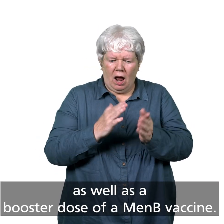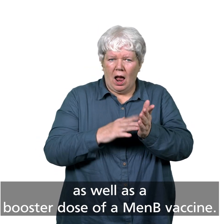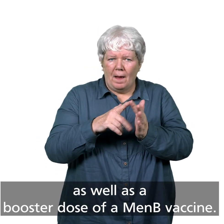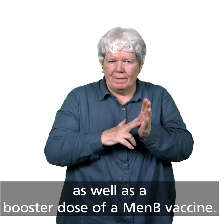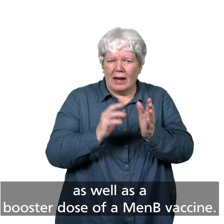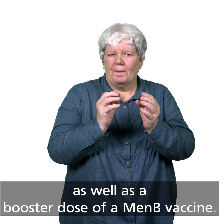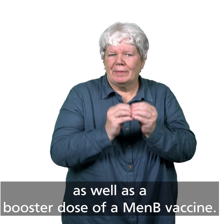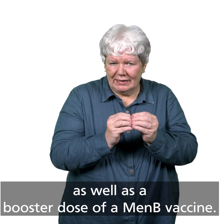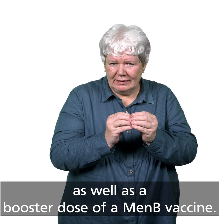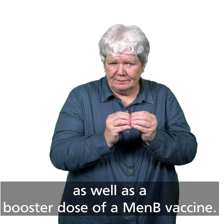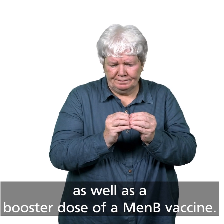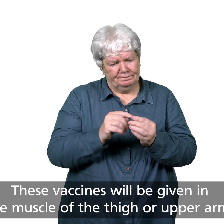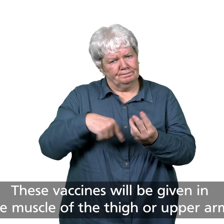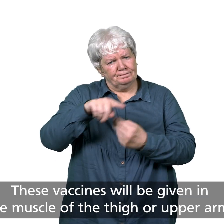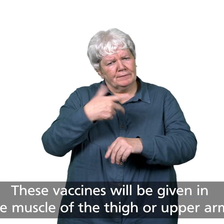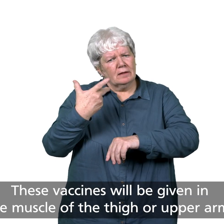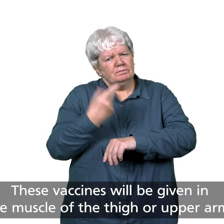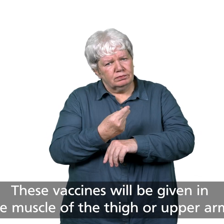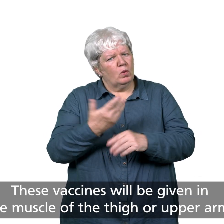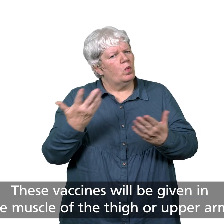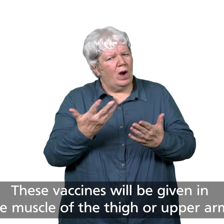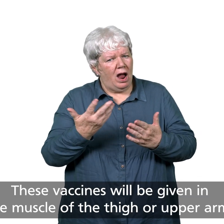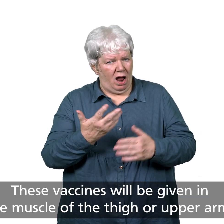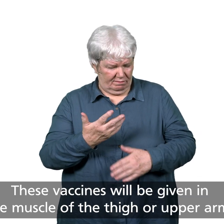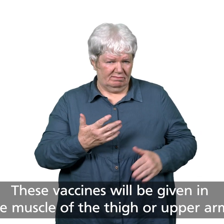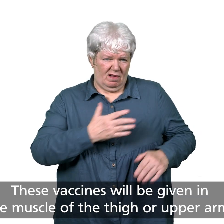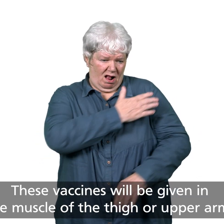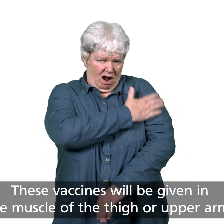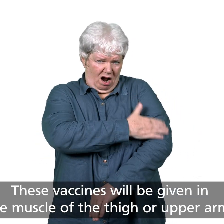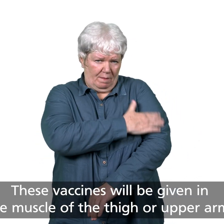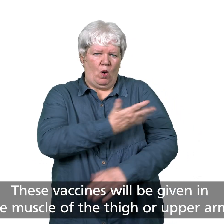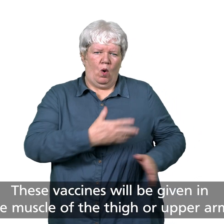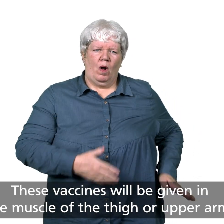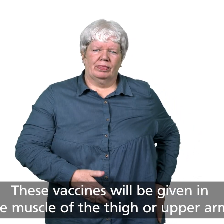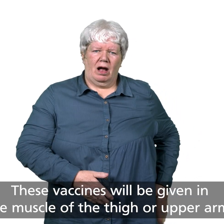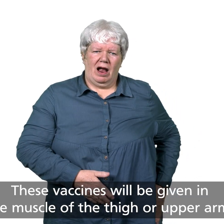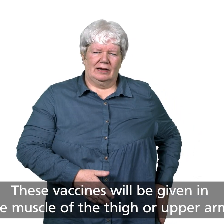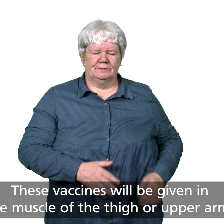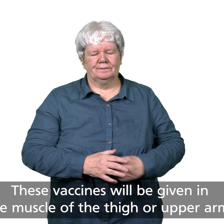Men B vaccine. These vaccines will be given in the muscle of the thigh or upper